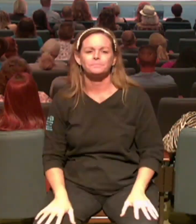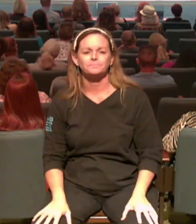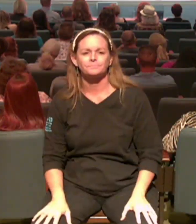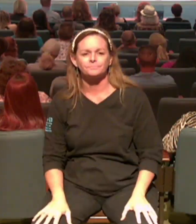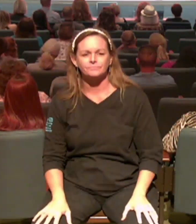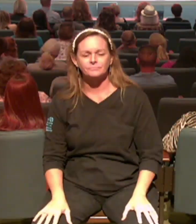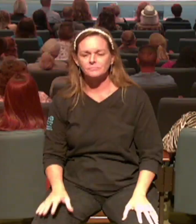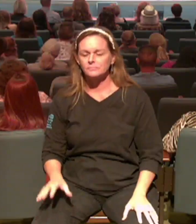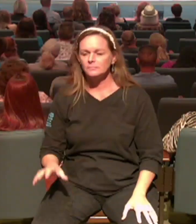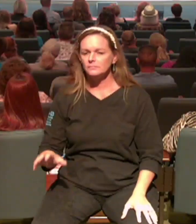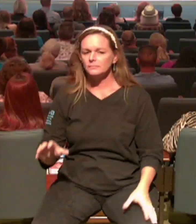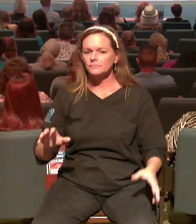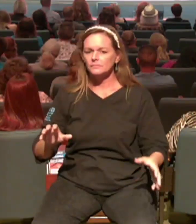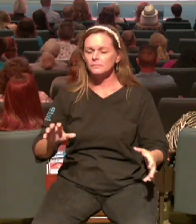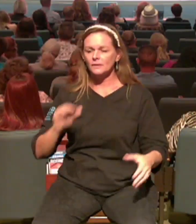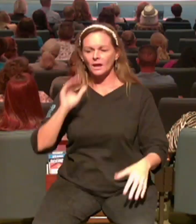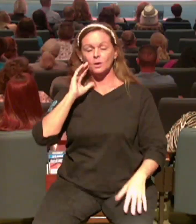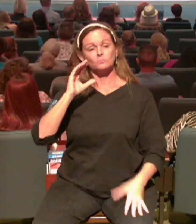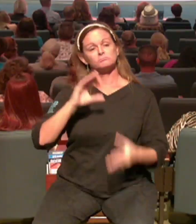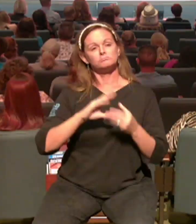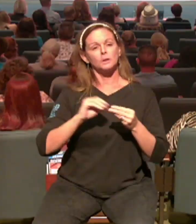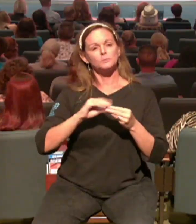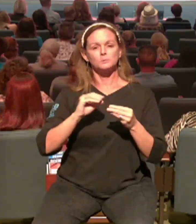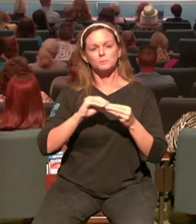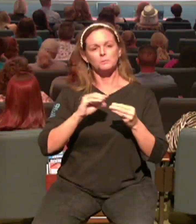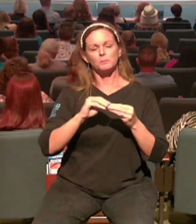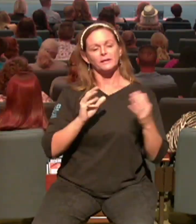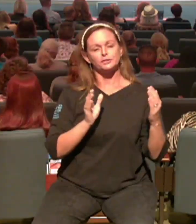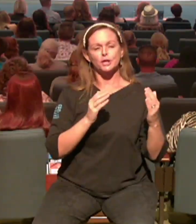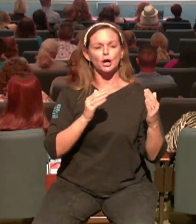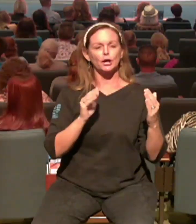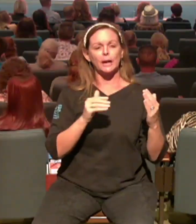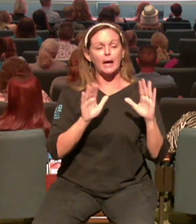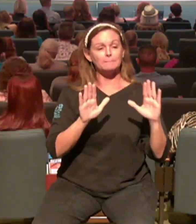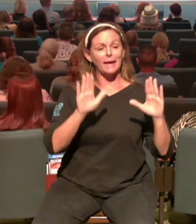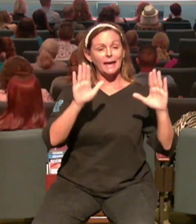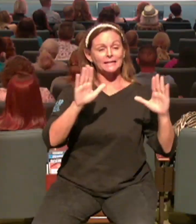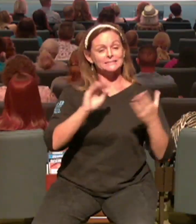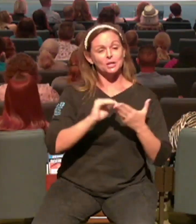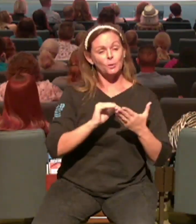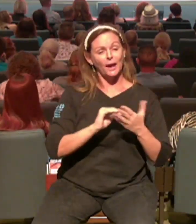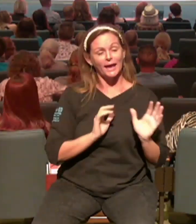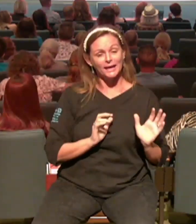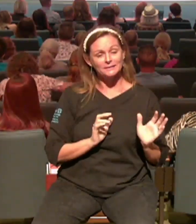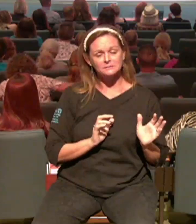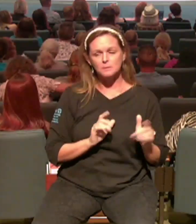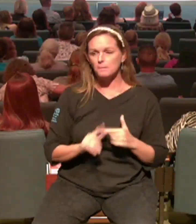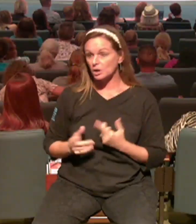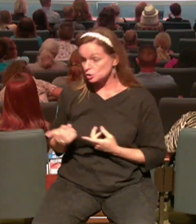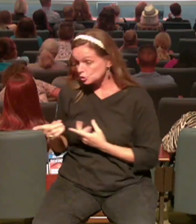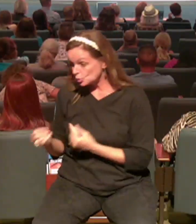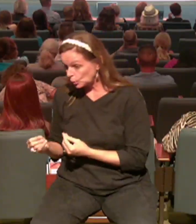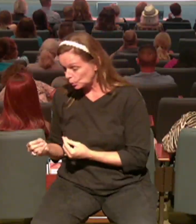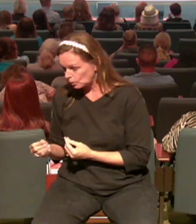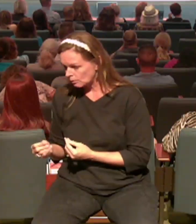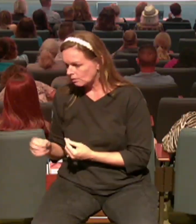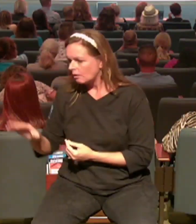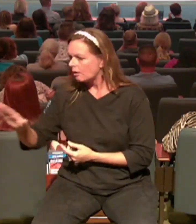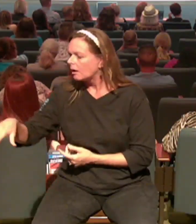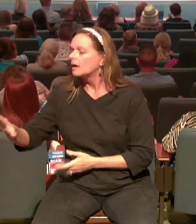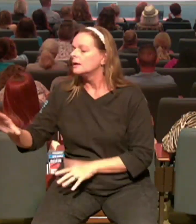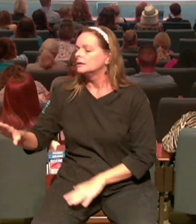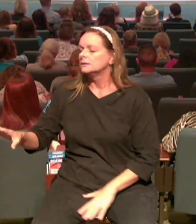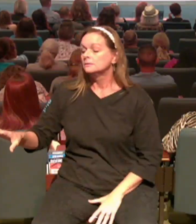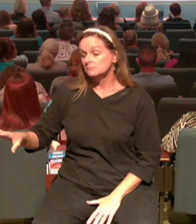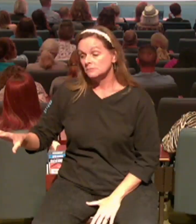grace, how sweet this is." It's one thing to get all excited about it for yourself. It's another thing to show it to the people in your life that have